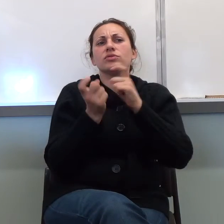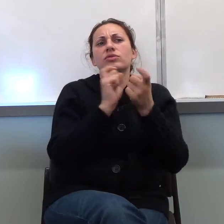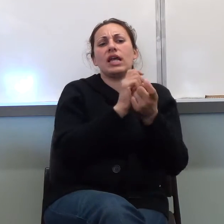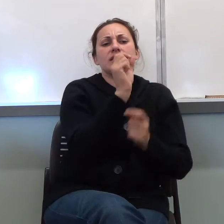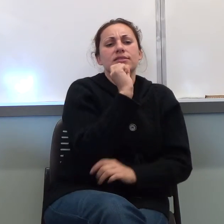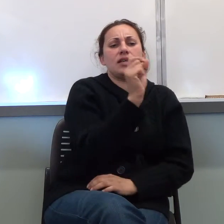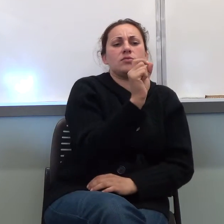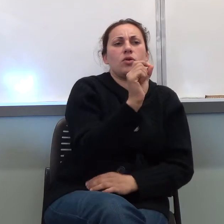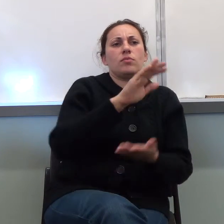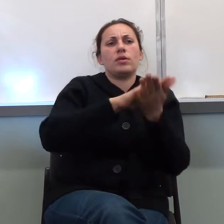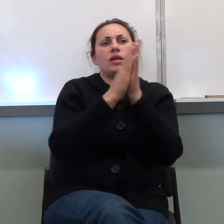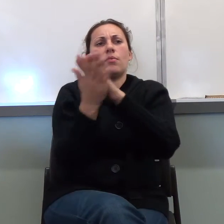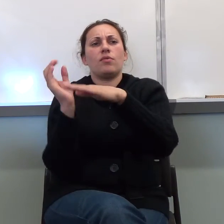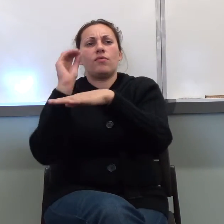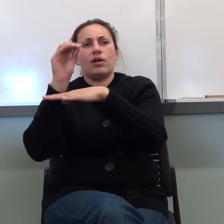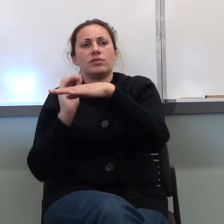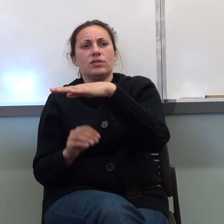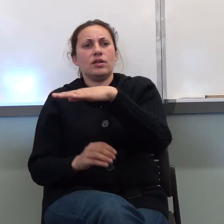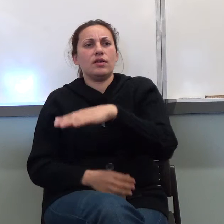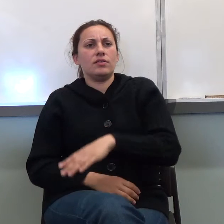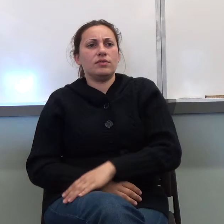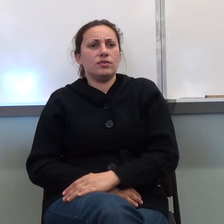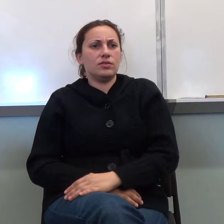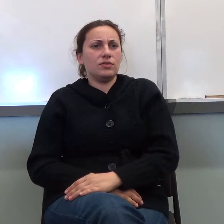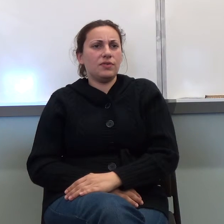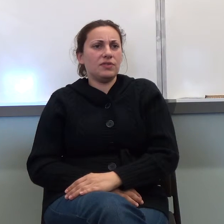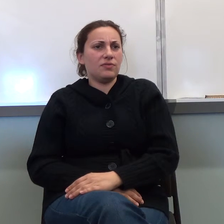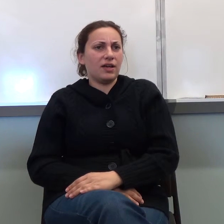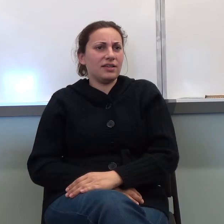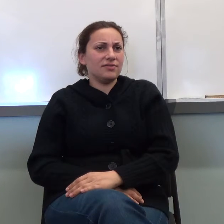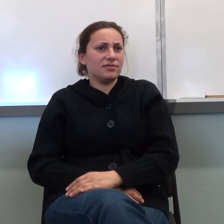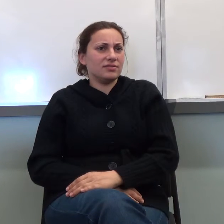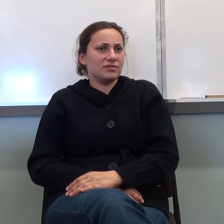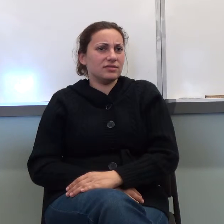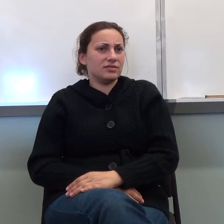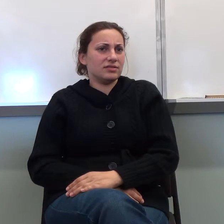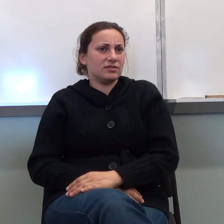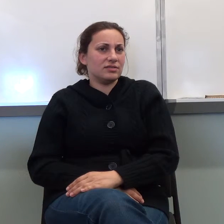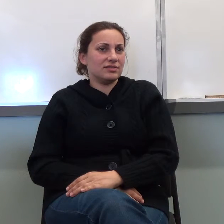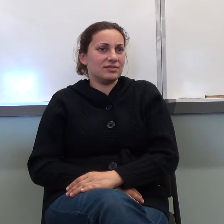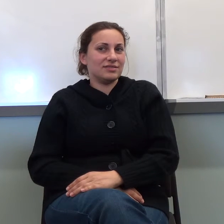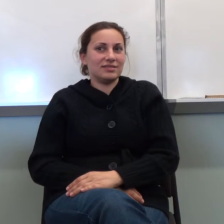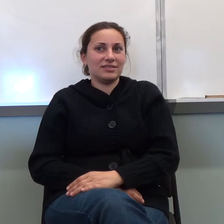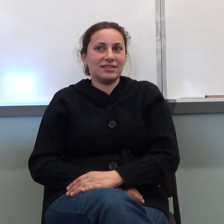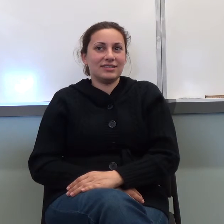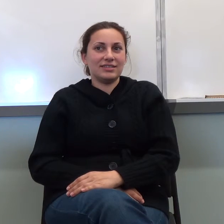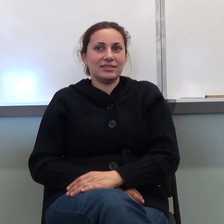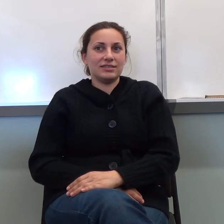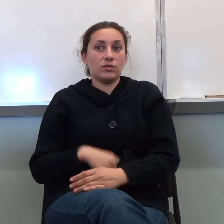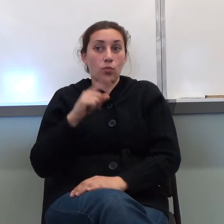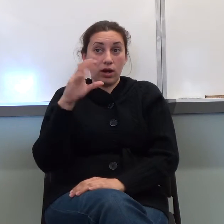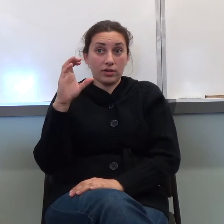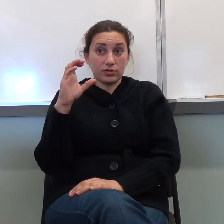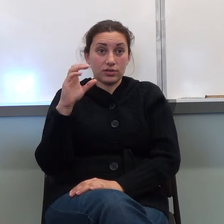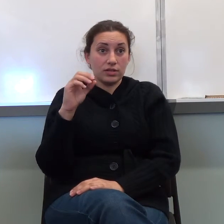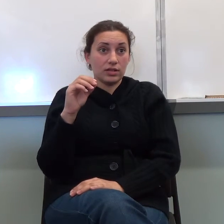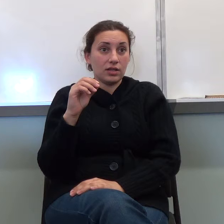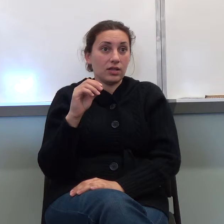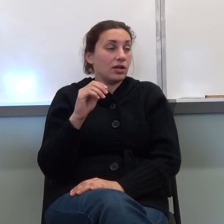fraction? Well, the best thing to do is simply 55? take that numerator, forget the decimal point, take the